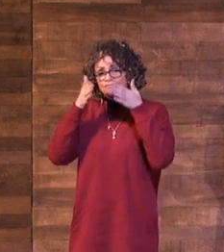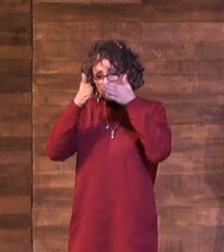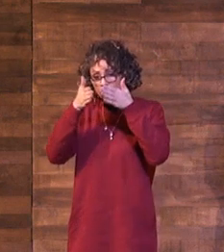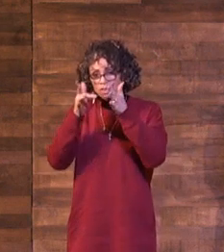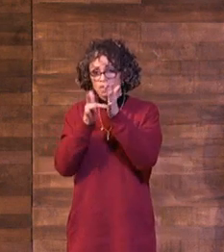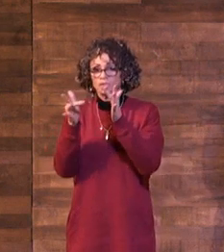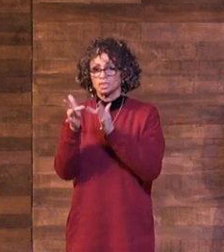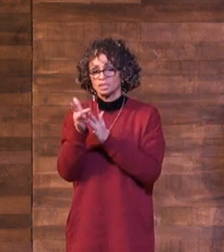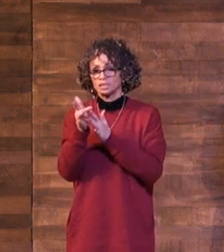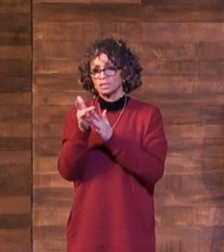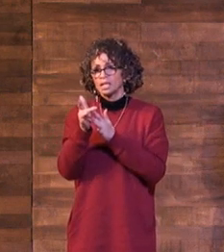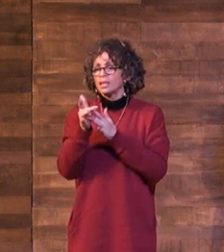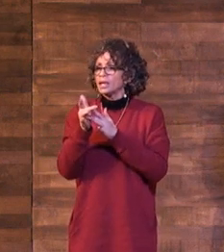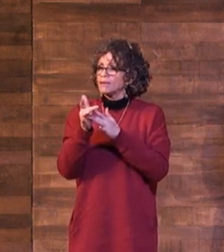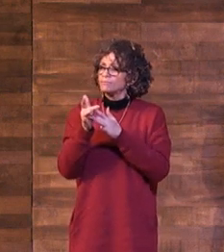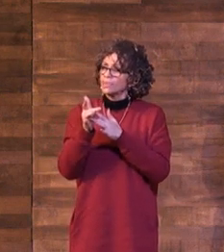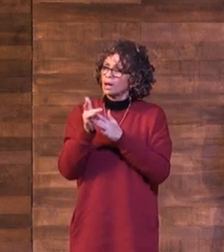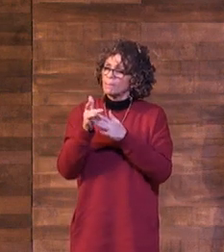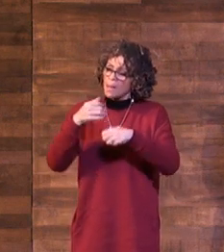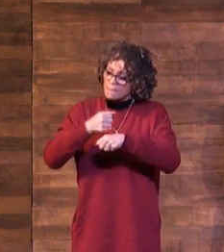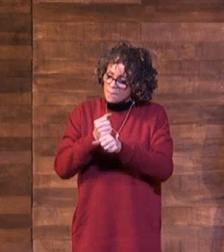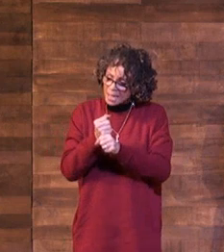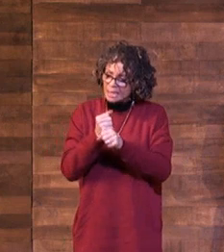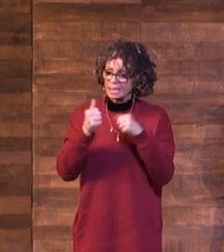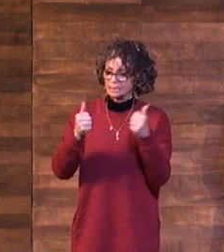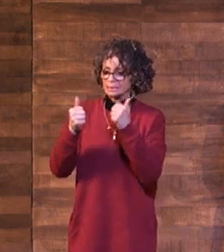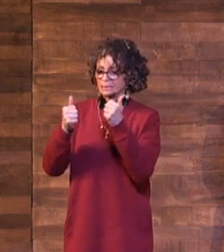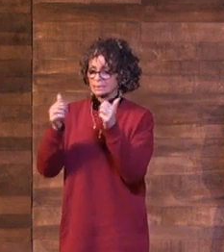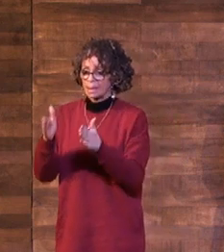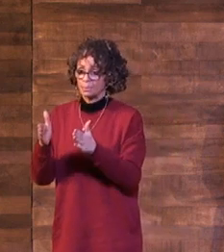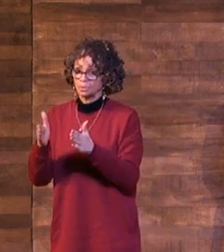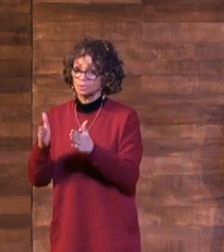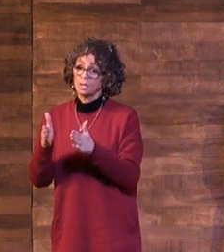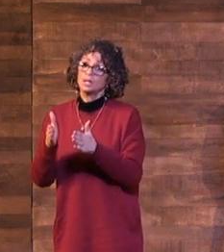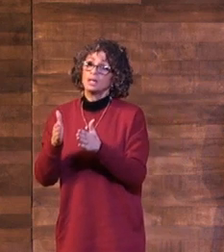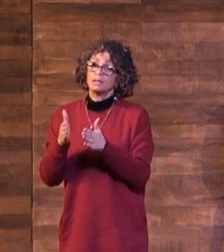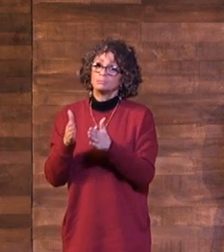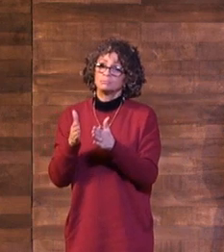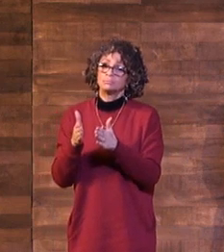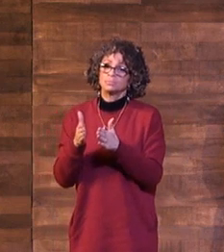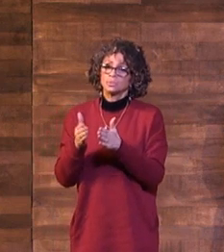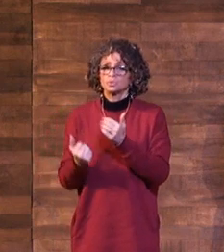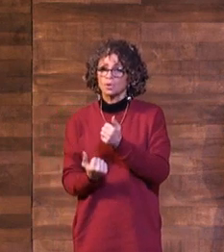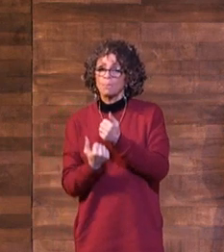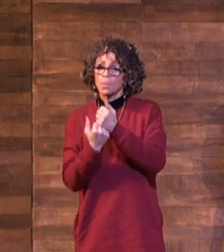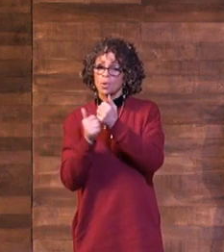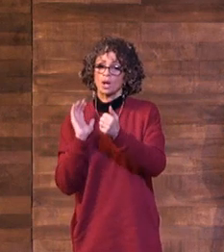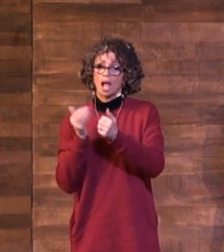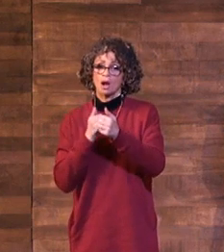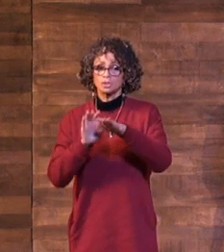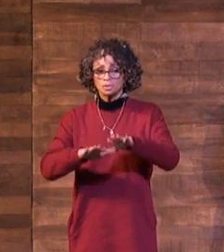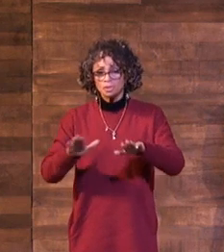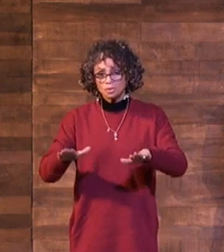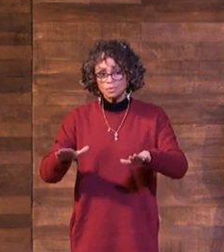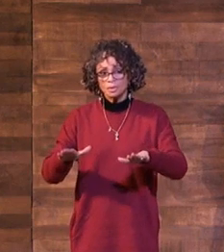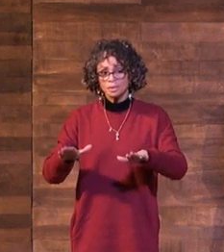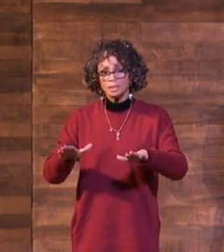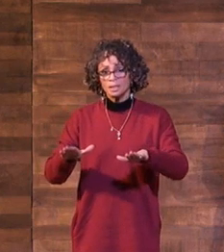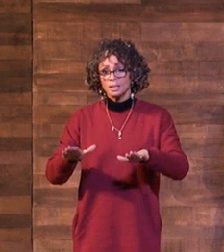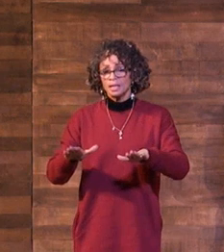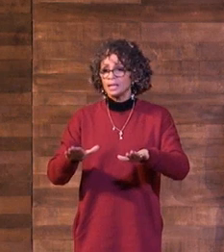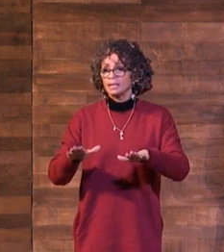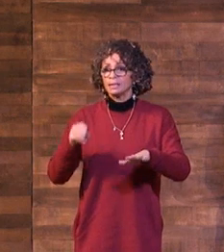making disciples who make disciples through the support of our children, student, and adult